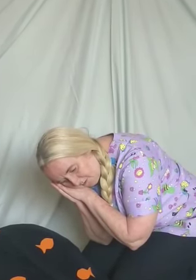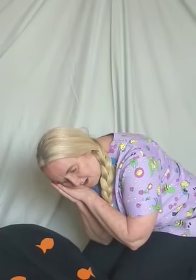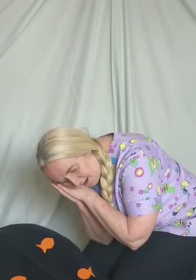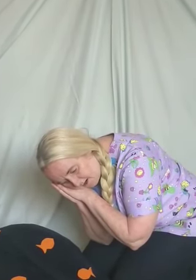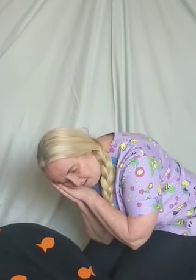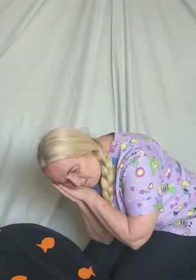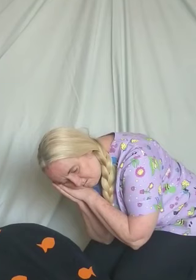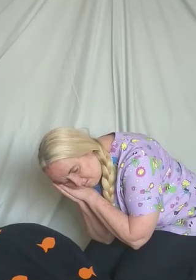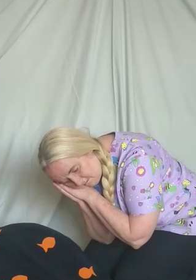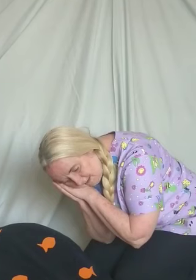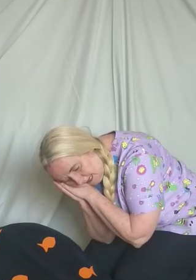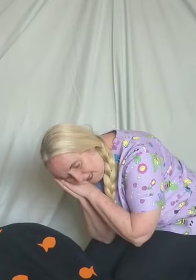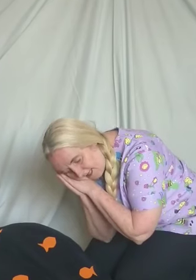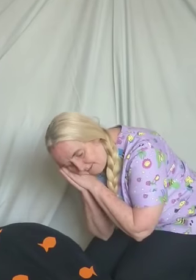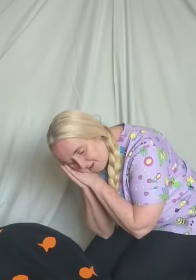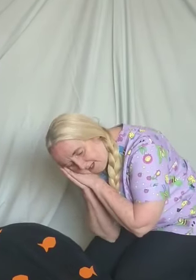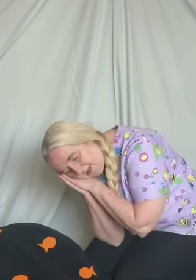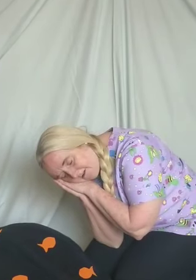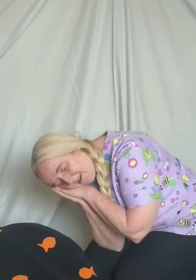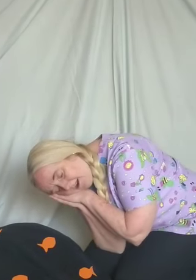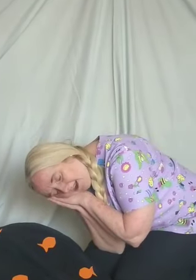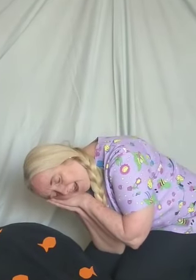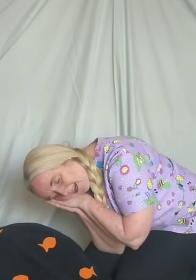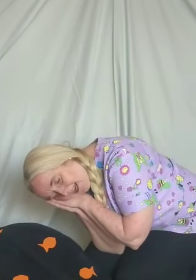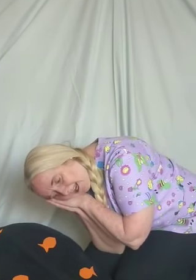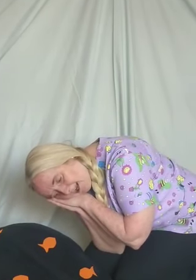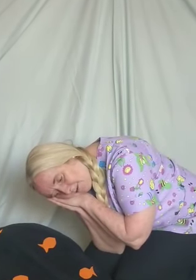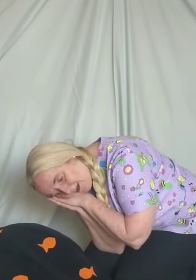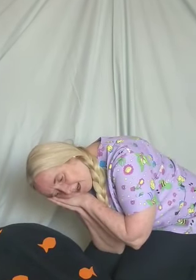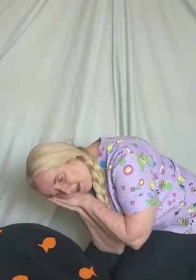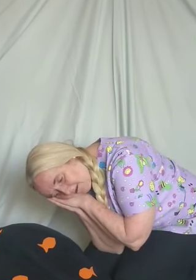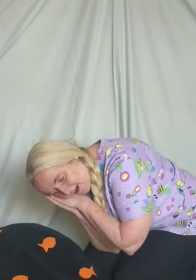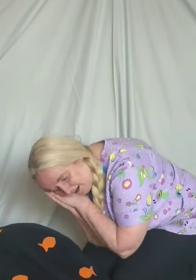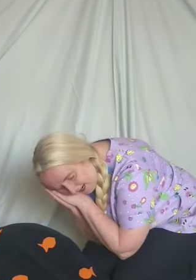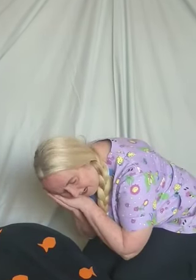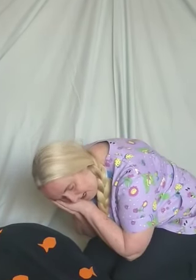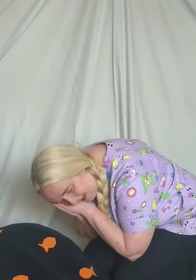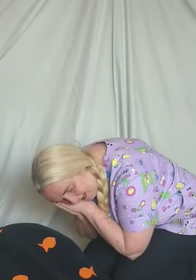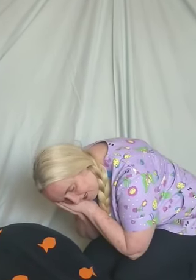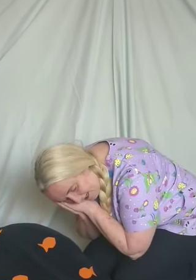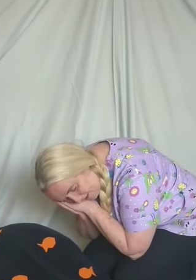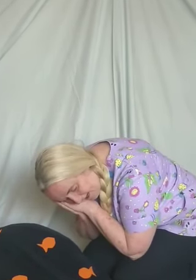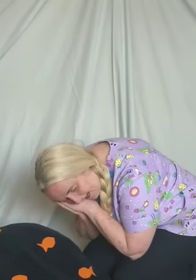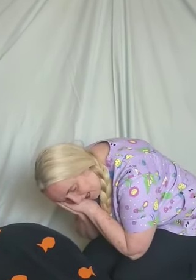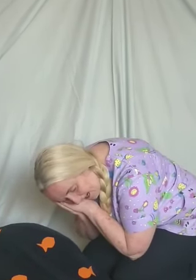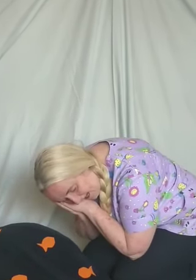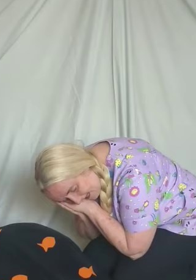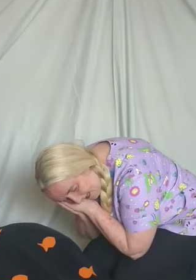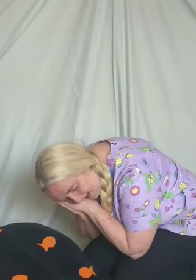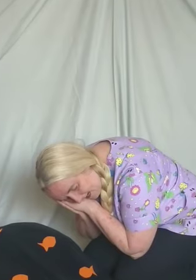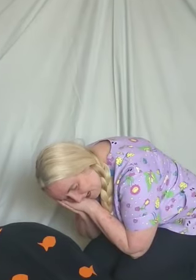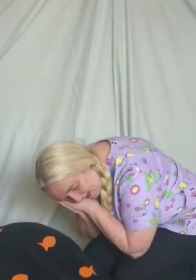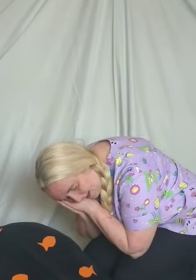rock. And they put down their head and they put down their tail and they took a little nap.